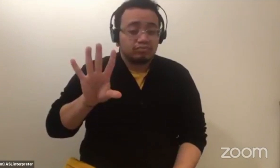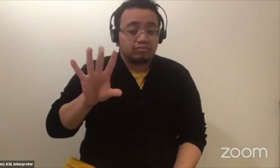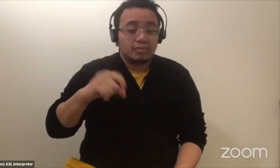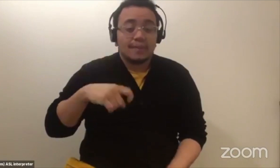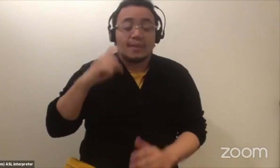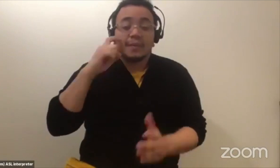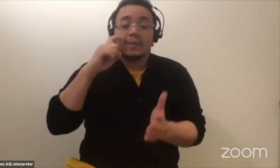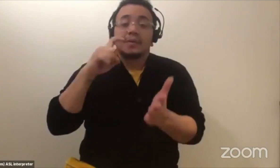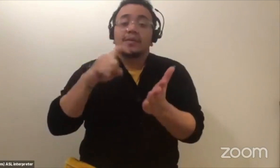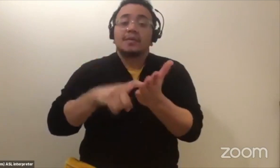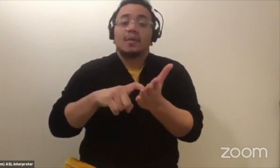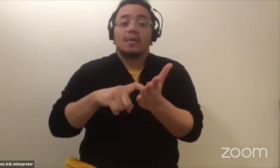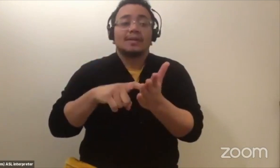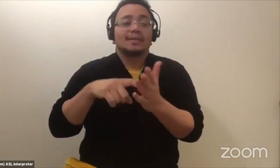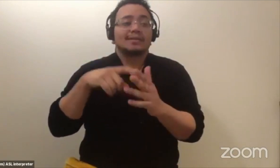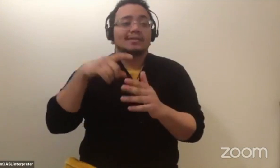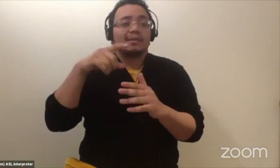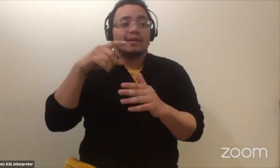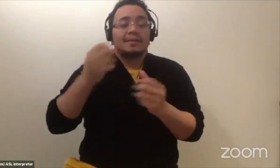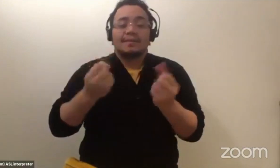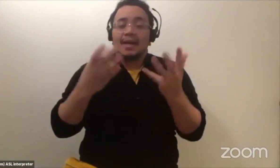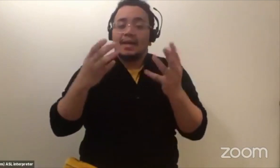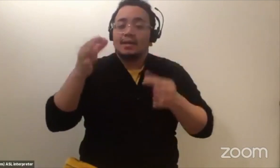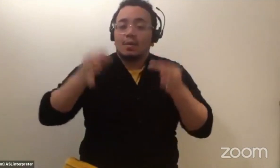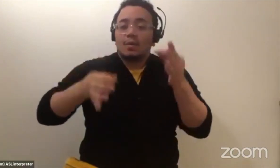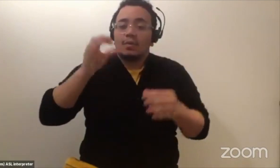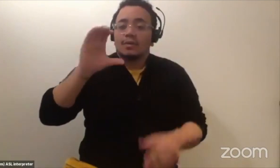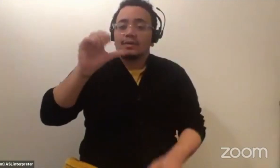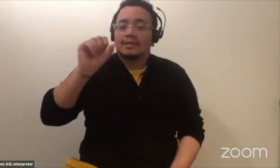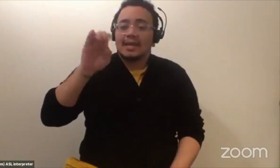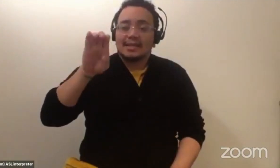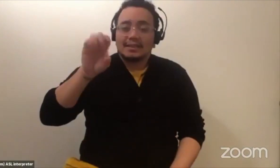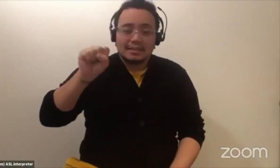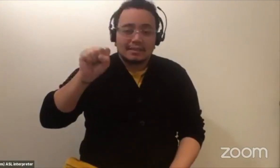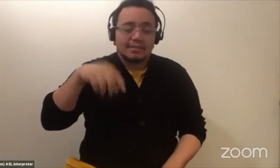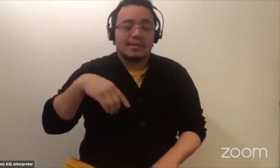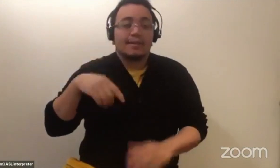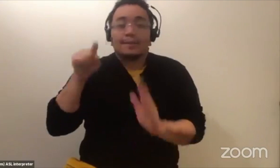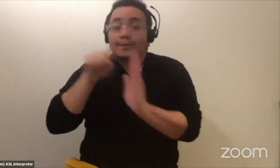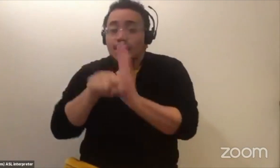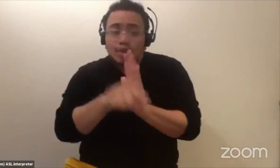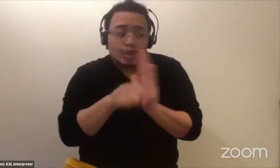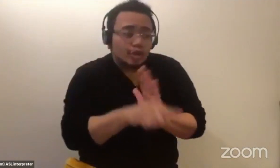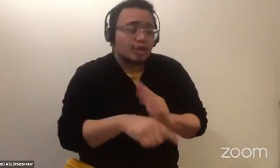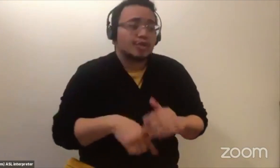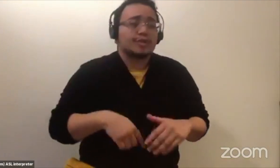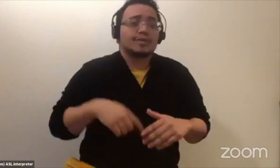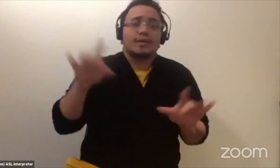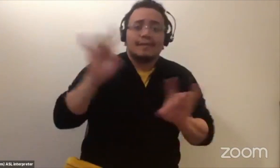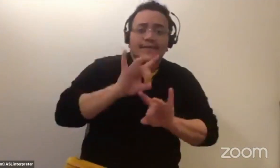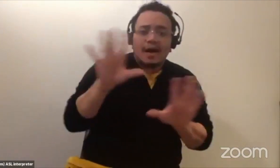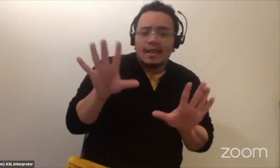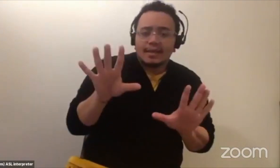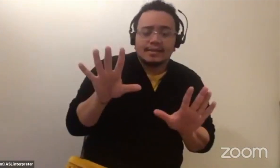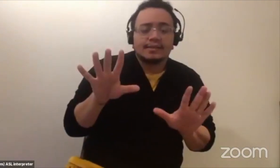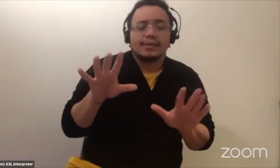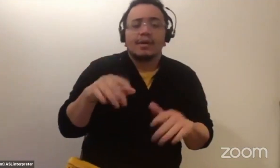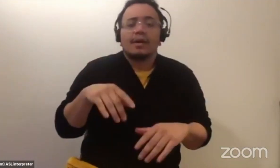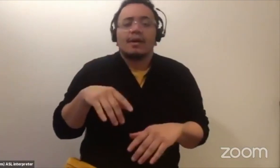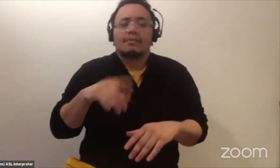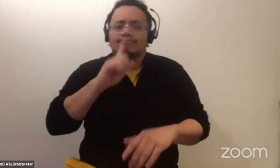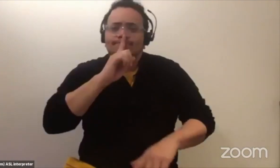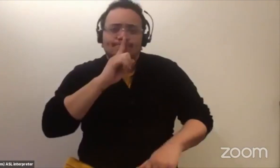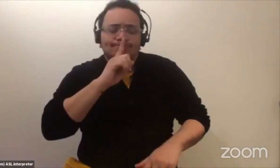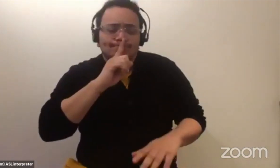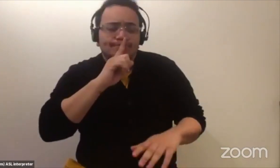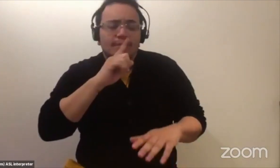cases haven't been solved, and they continue to not be solved year after year, turning into a cold case, and nothing has been done